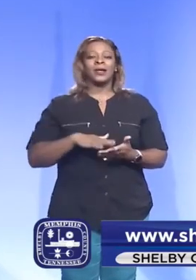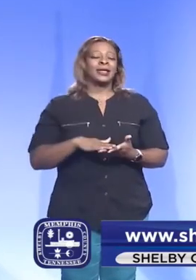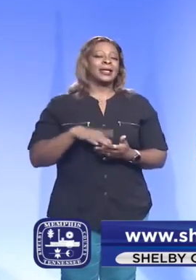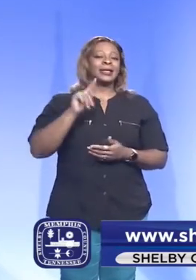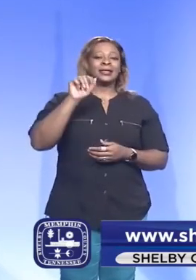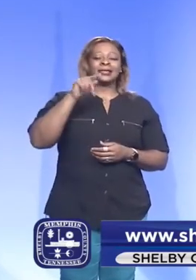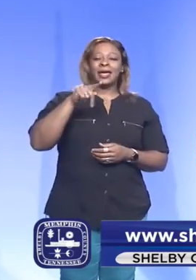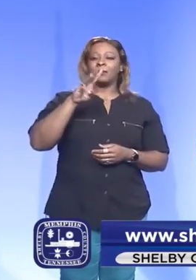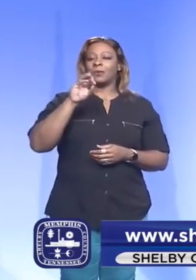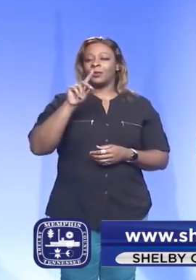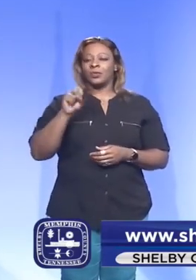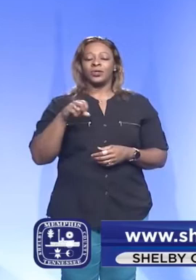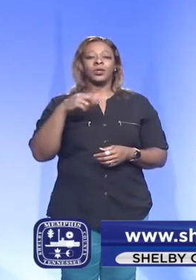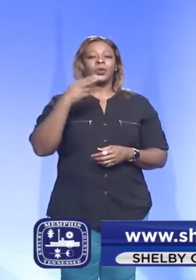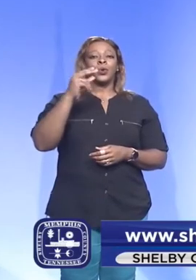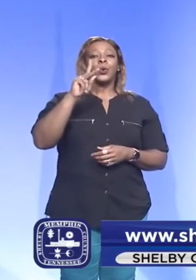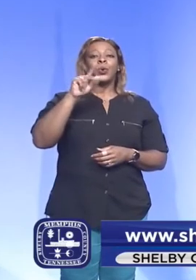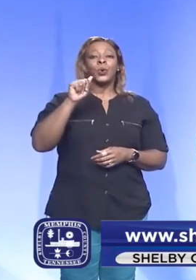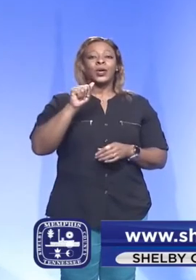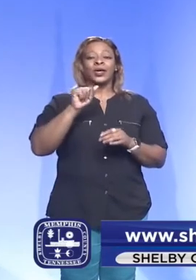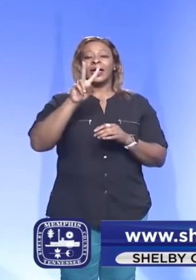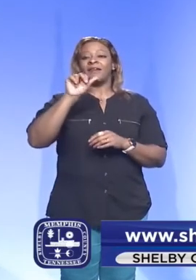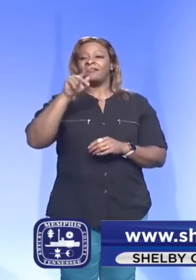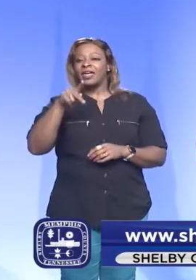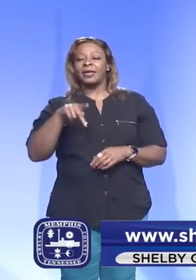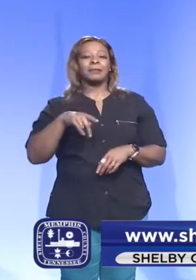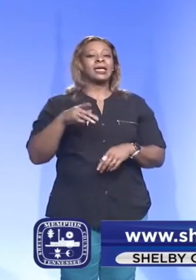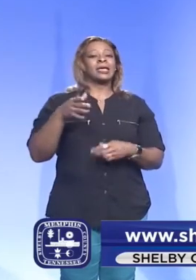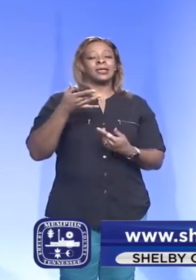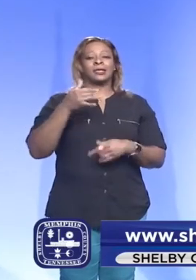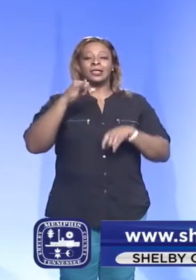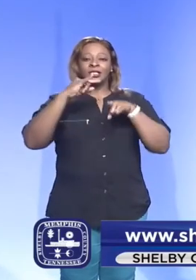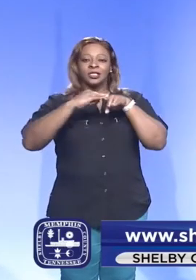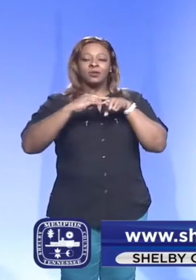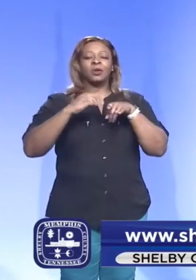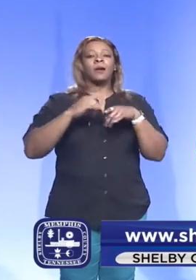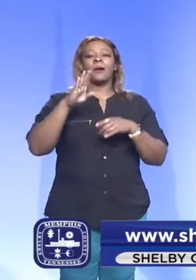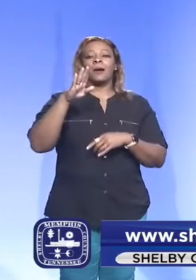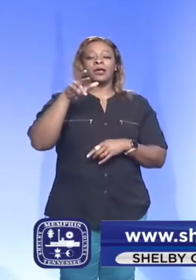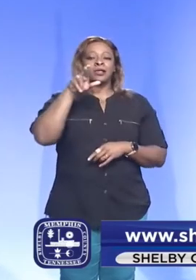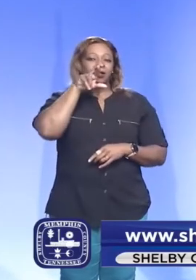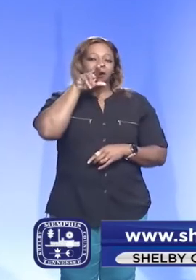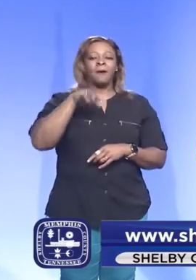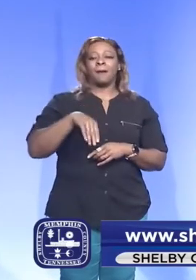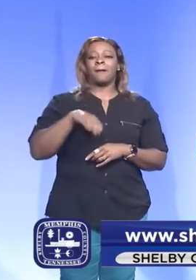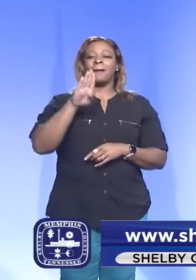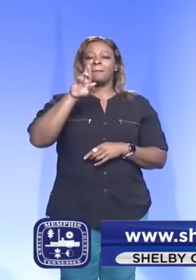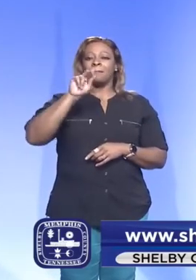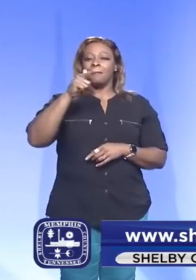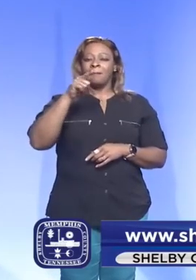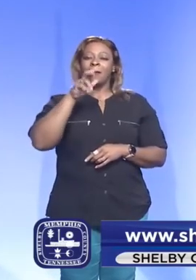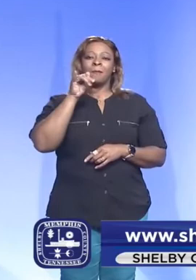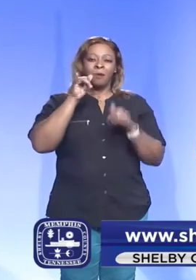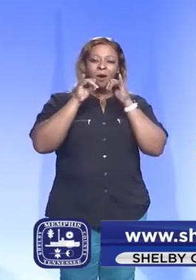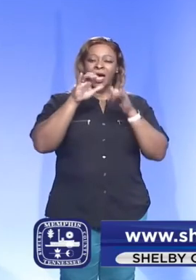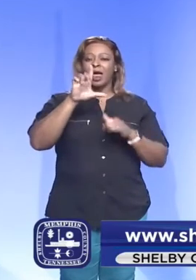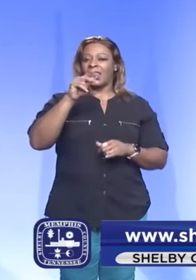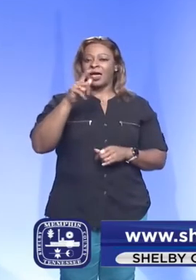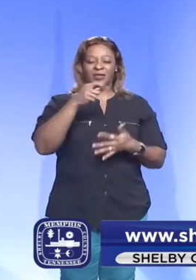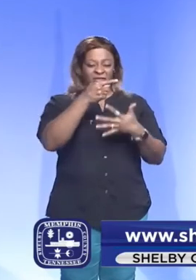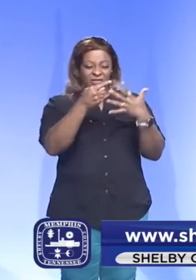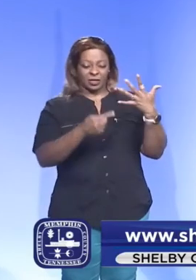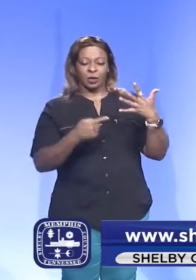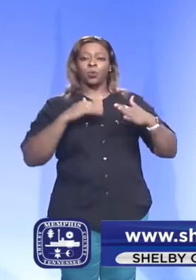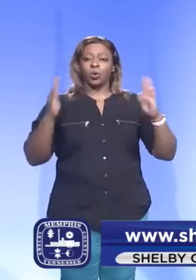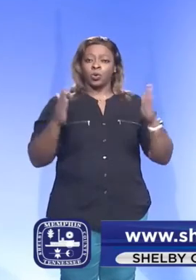rooms, hookah and vaporing and cigar bars, lounges. We encourage